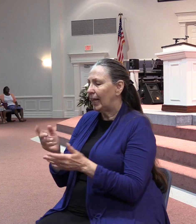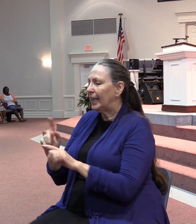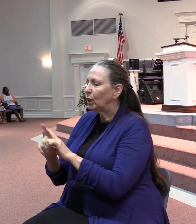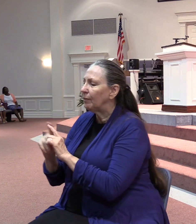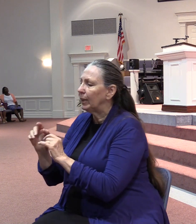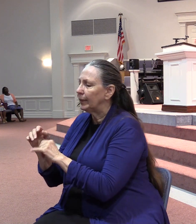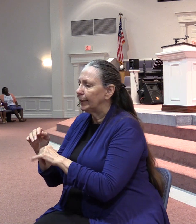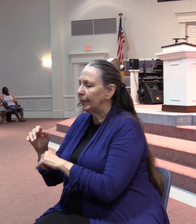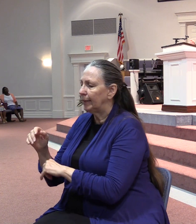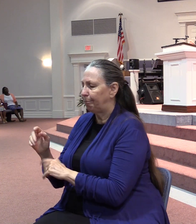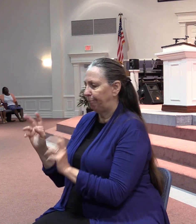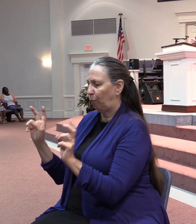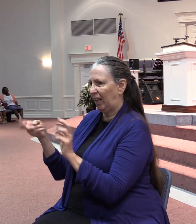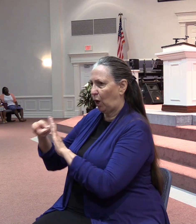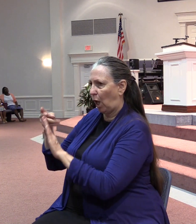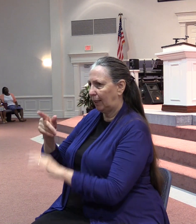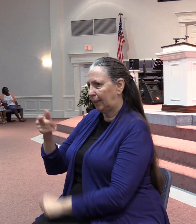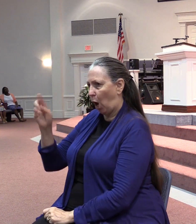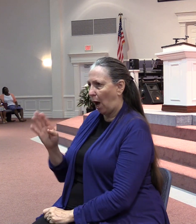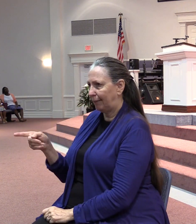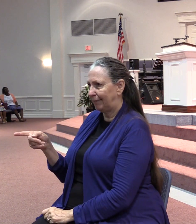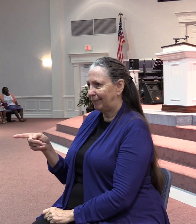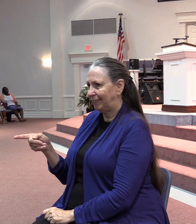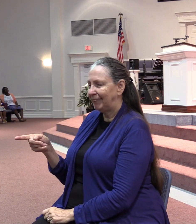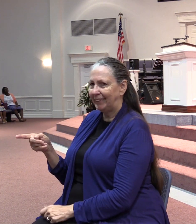And in Samaria, it eventually became a calf.